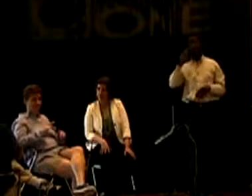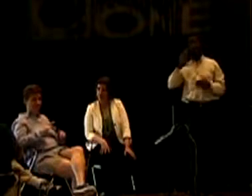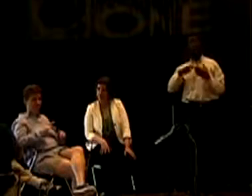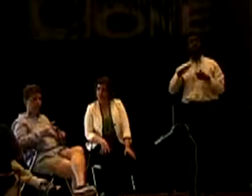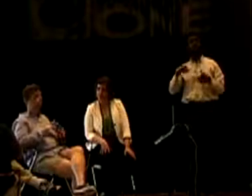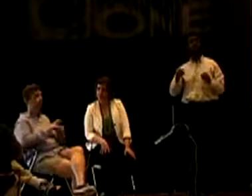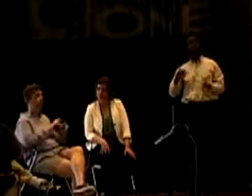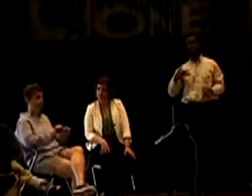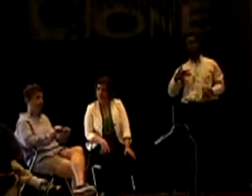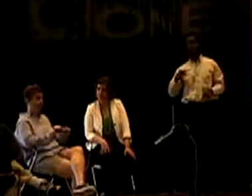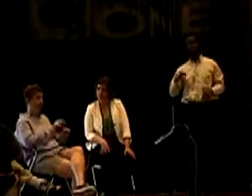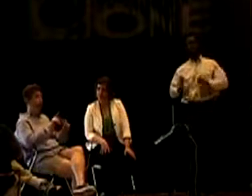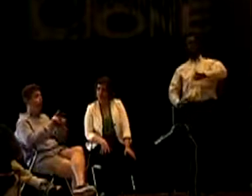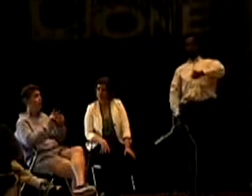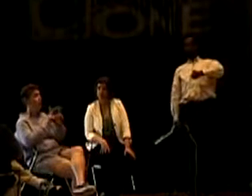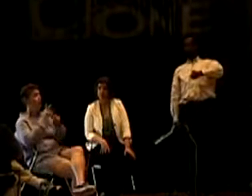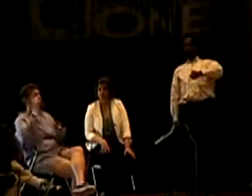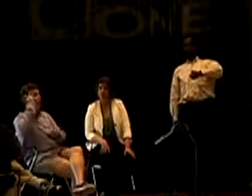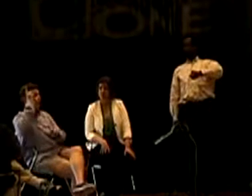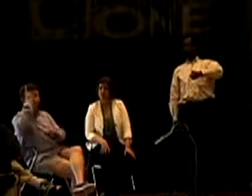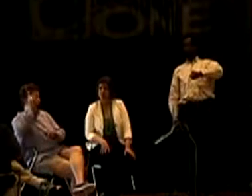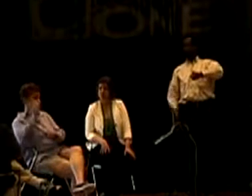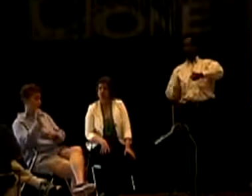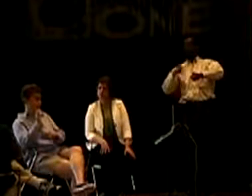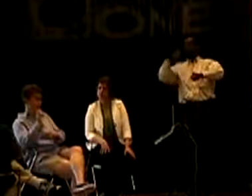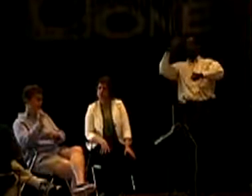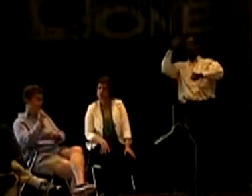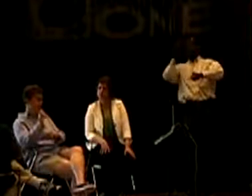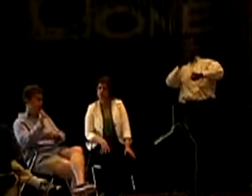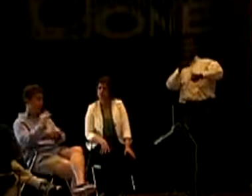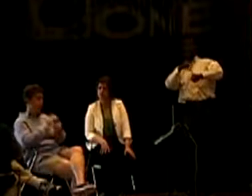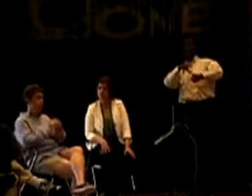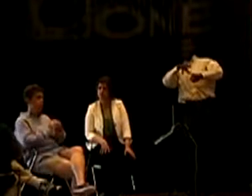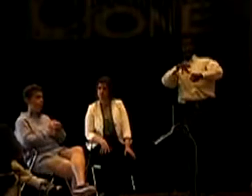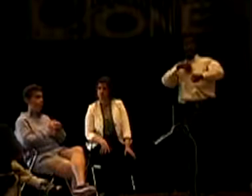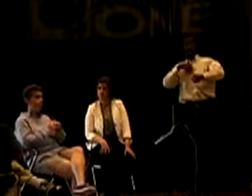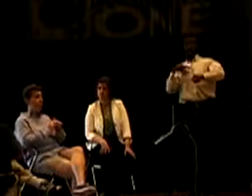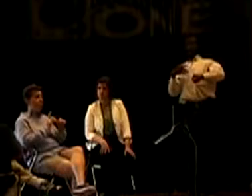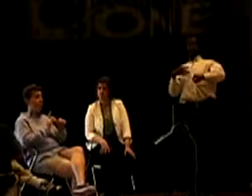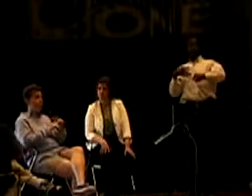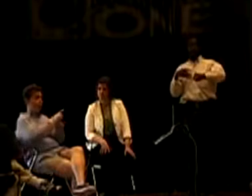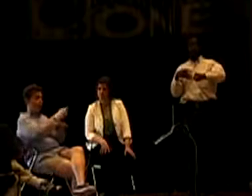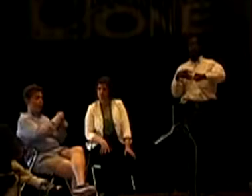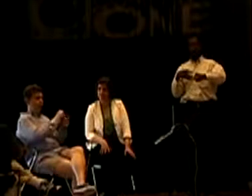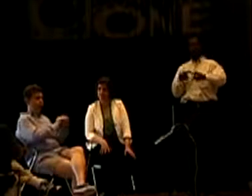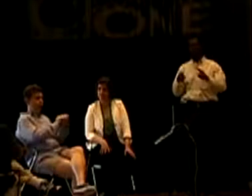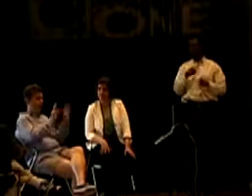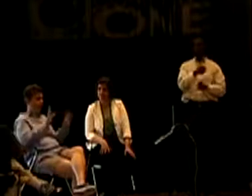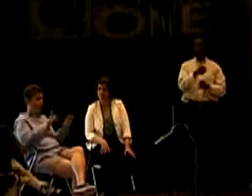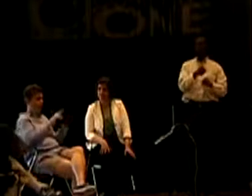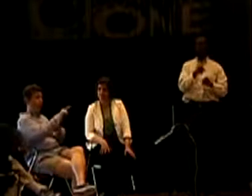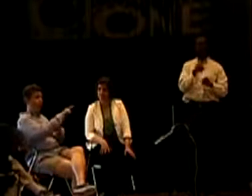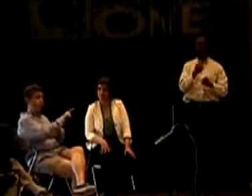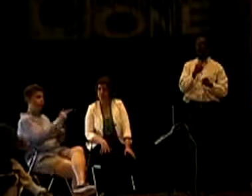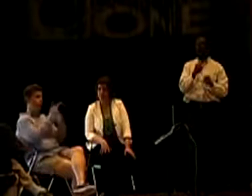the deaf community can be very sensitive and also very political, very quickly